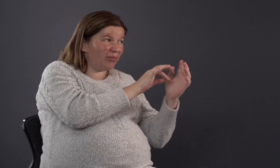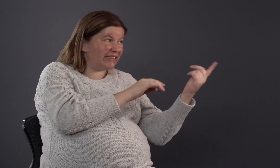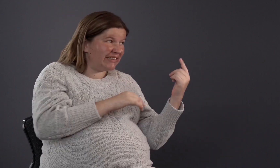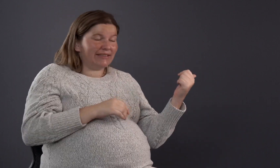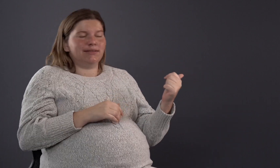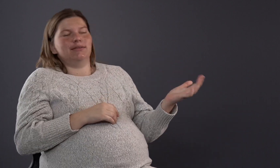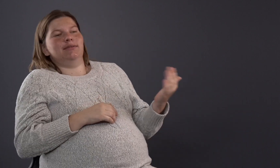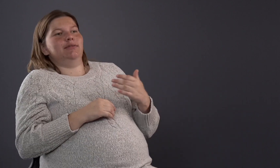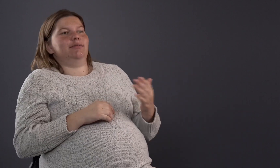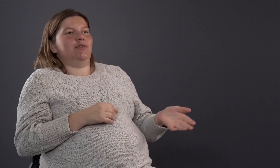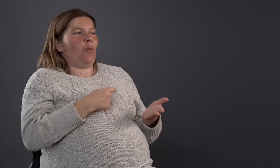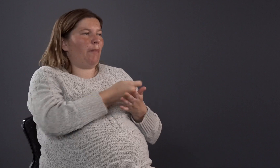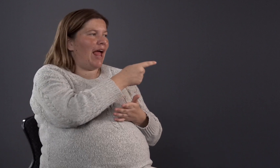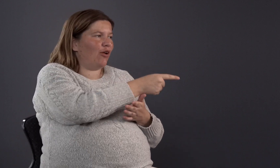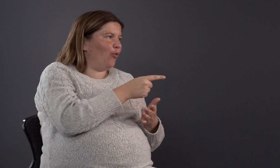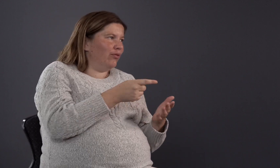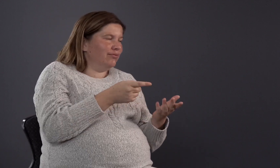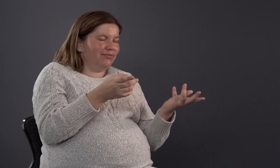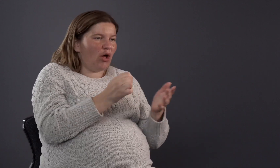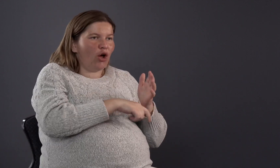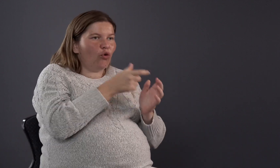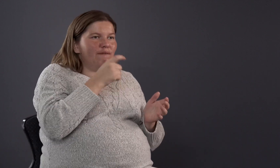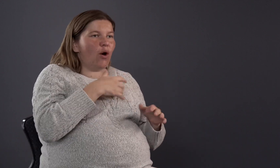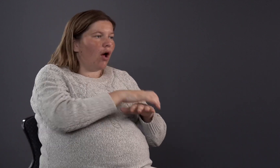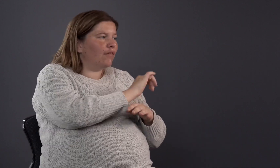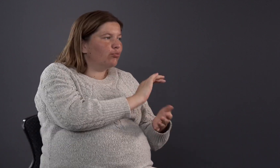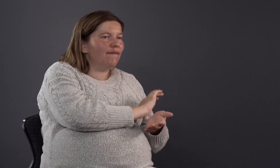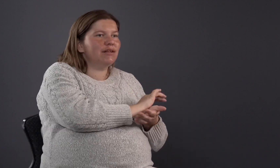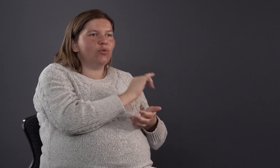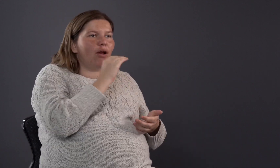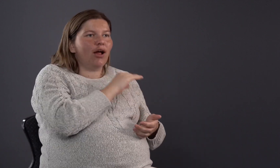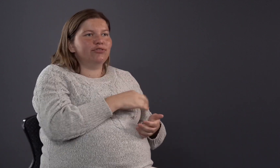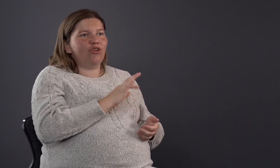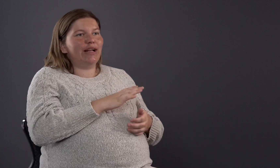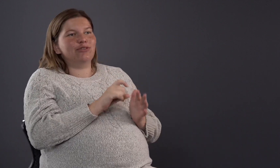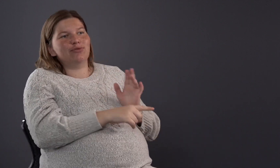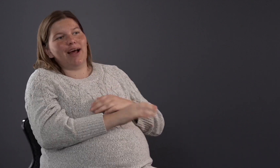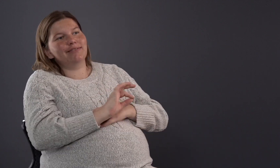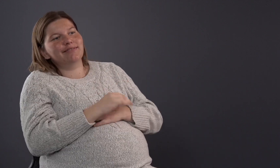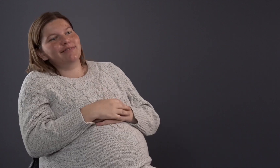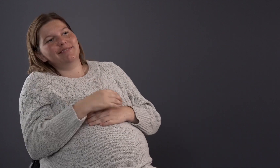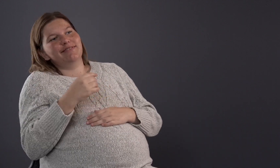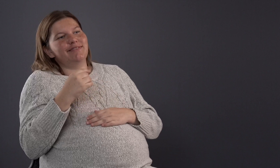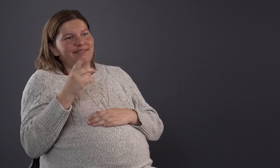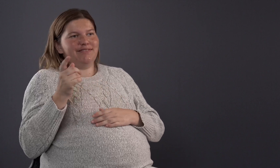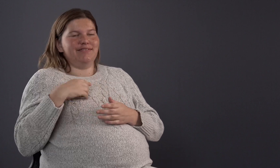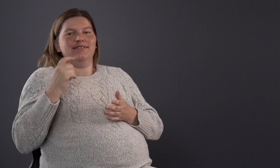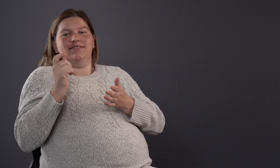in exchange for a coffee or shout them breakfast or something. I don't need to do that anymore. And now, I